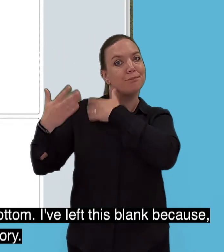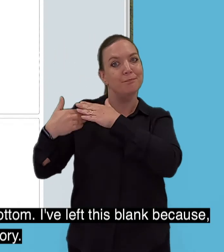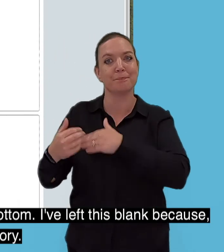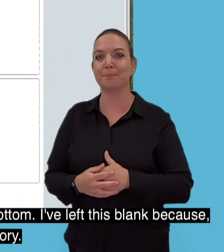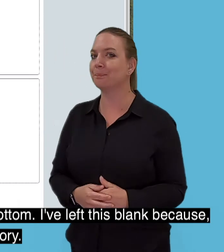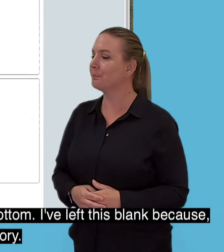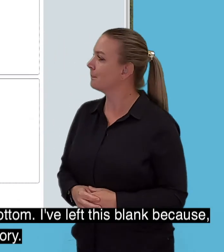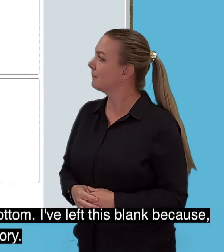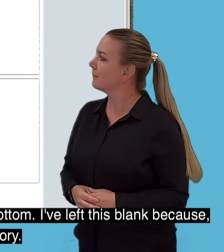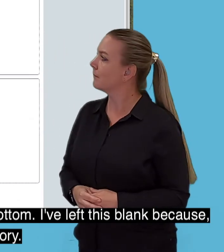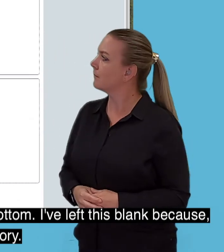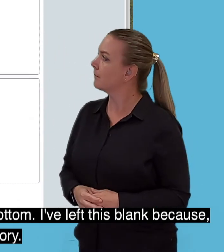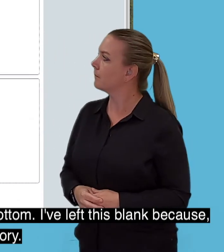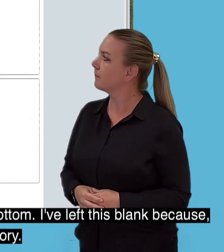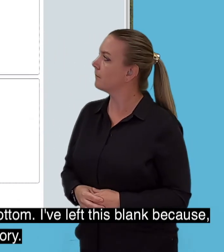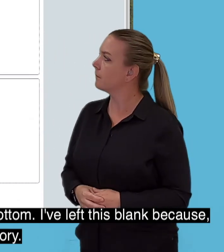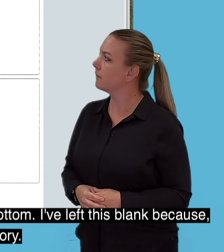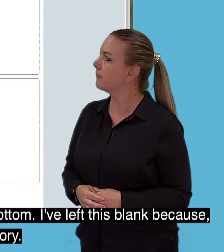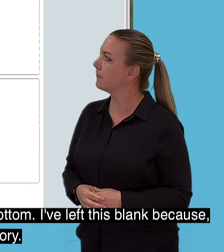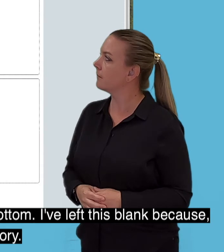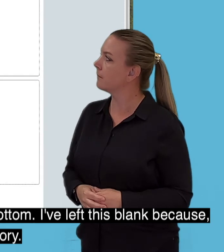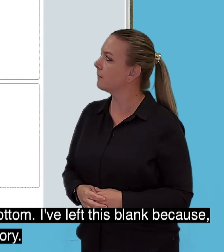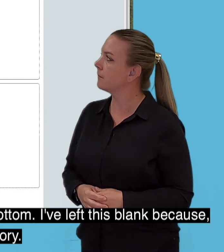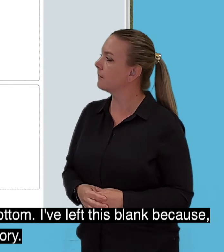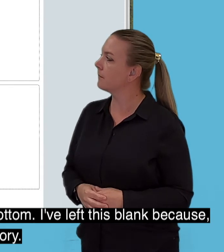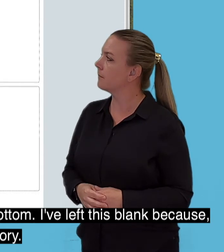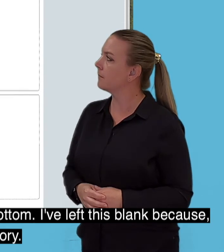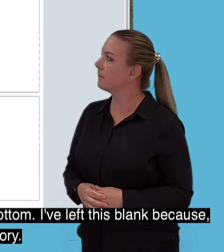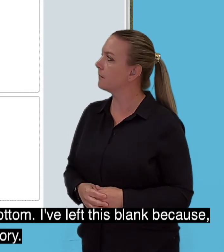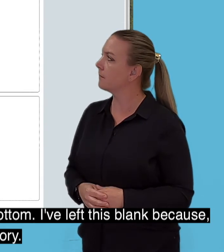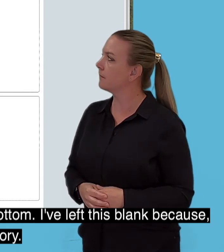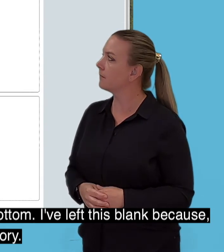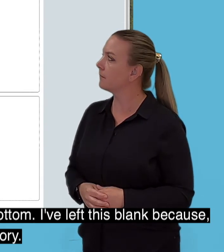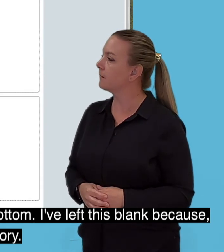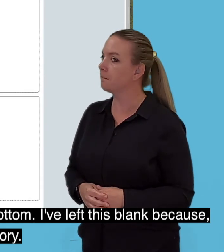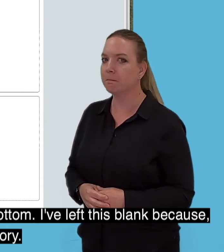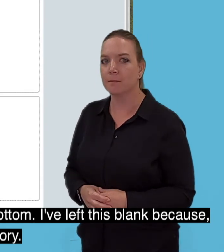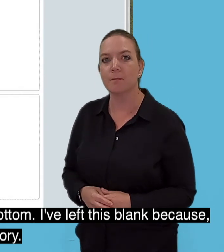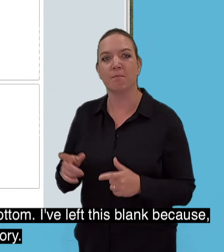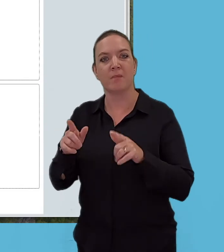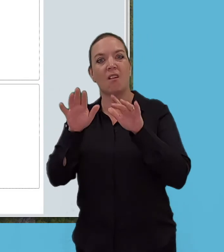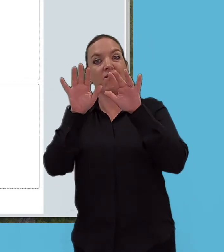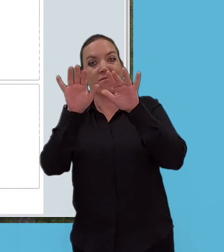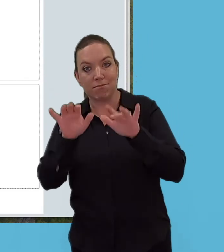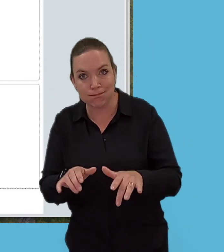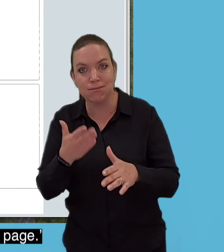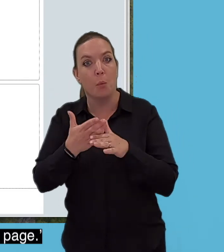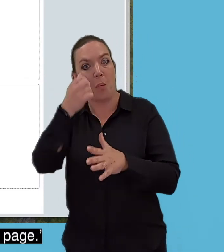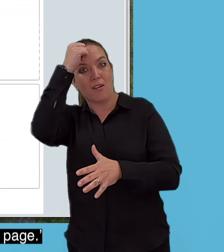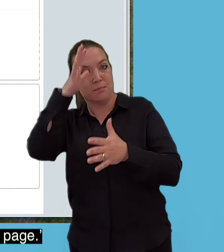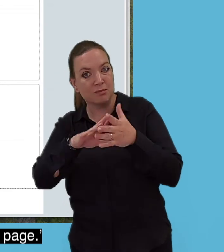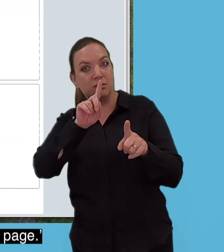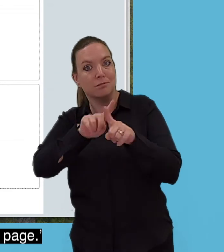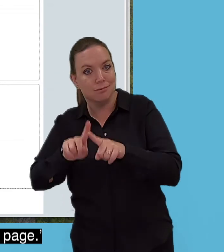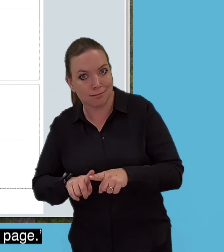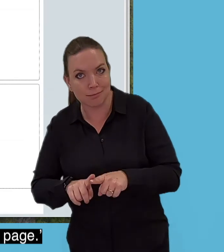like, and then there's professional qualifications down the bottom. I've left this blank because, as I said, it's not compulsory. So